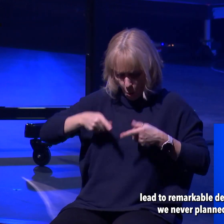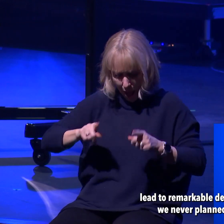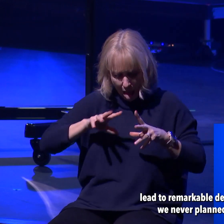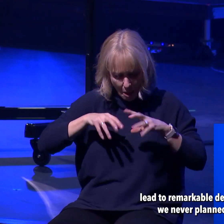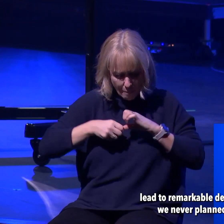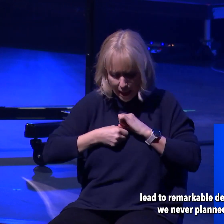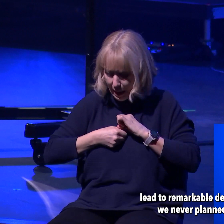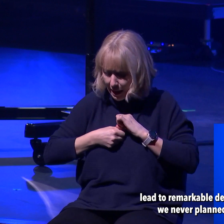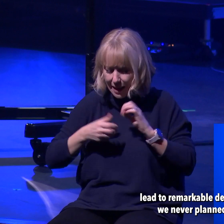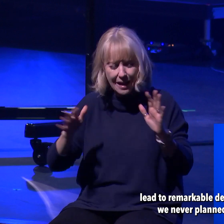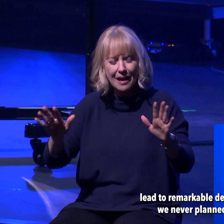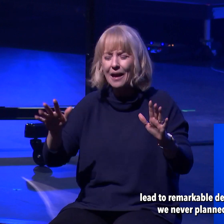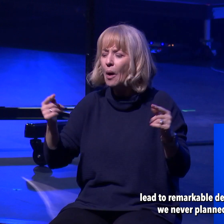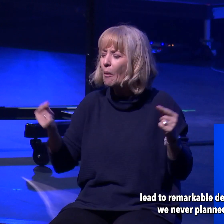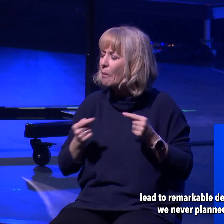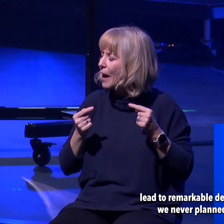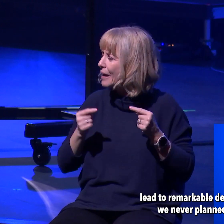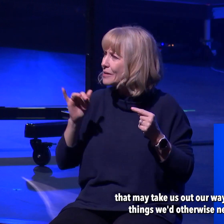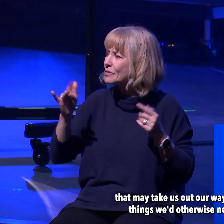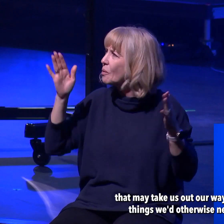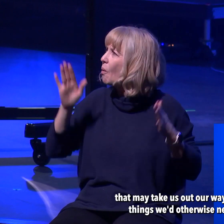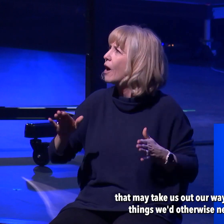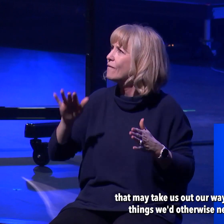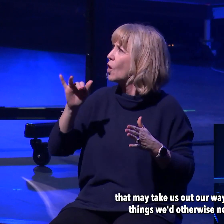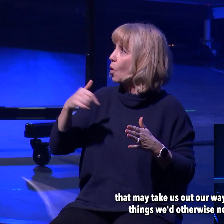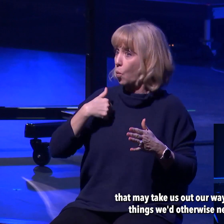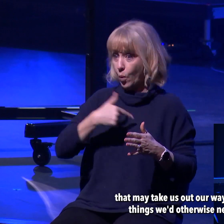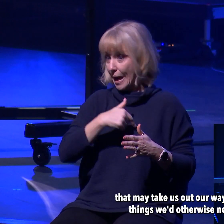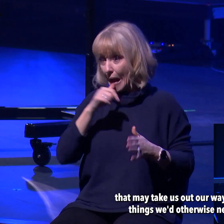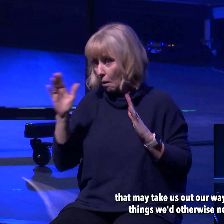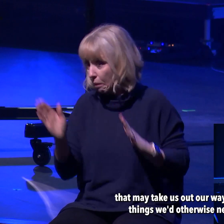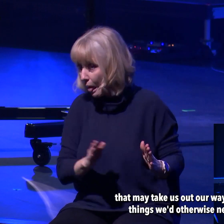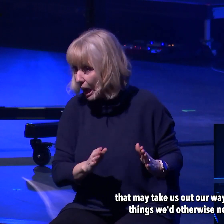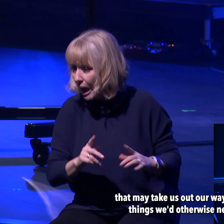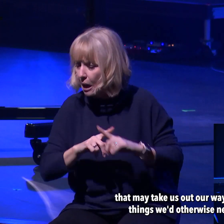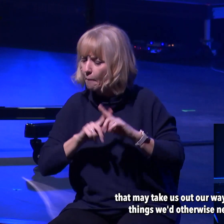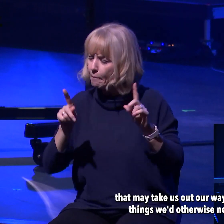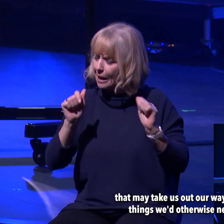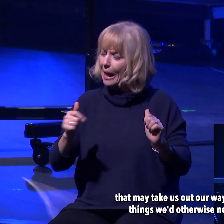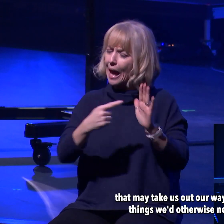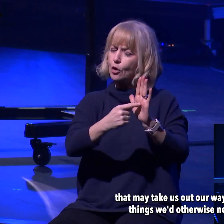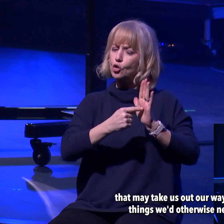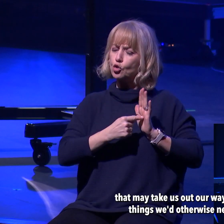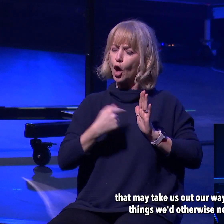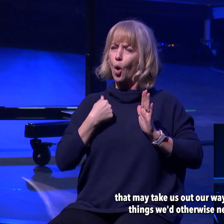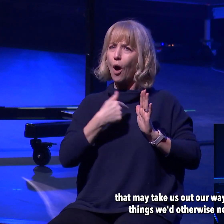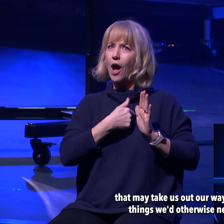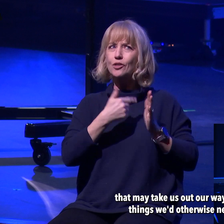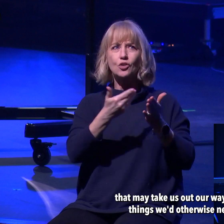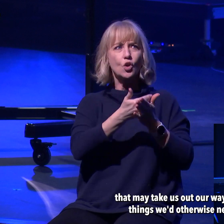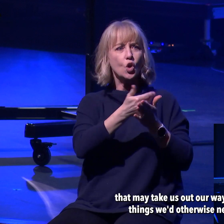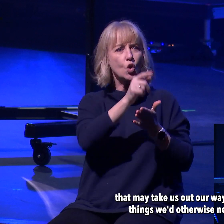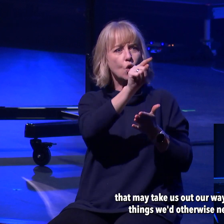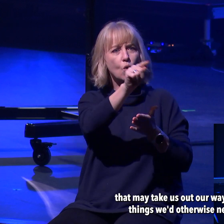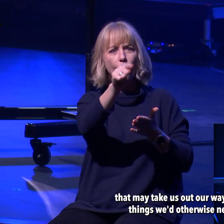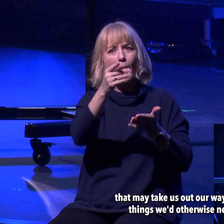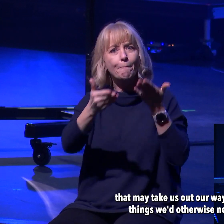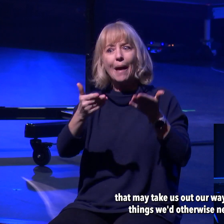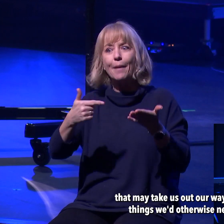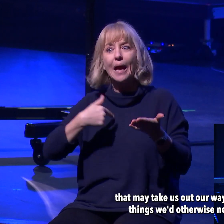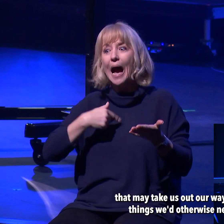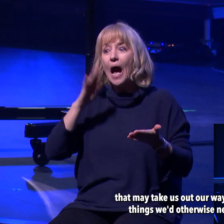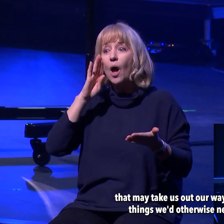remarkable detours we never planned that may take us out of our way but reveal things we'd otherwise never see.